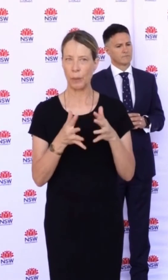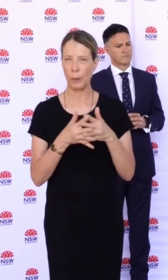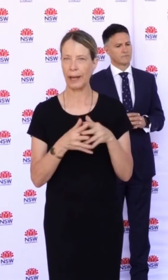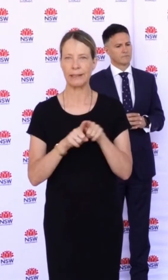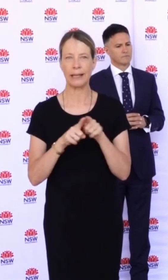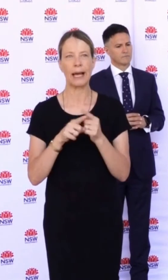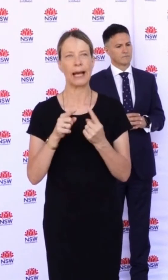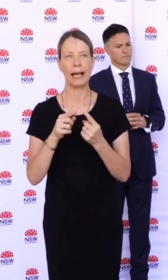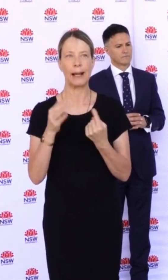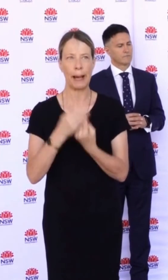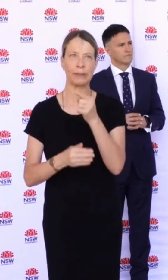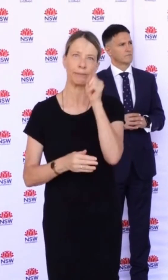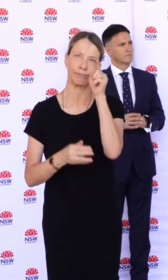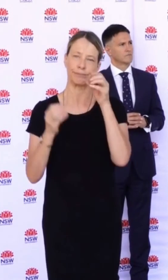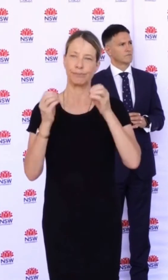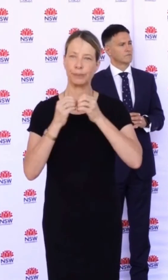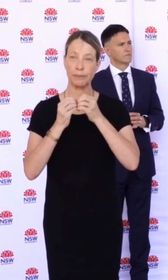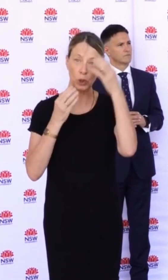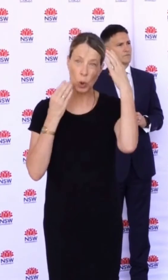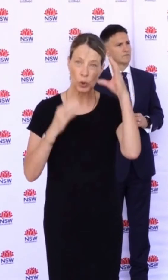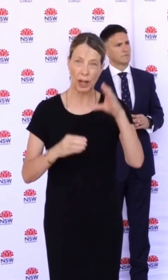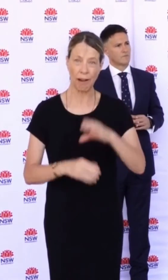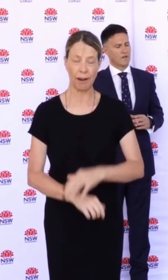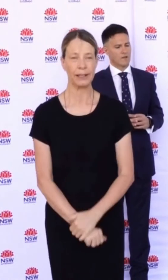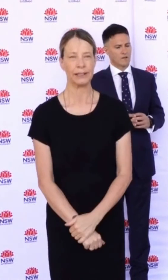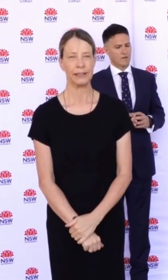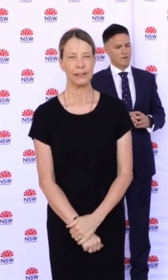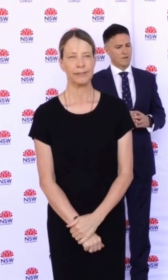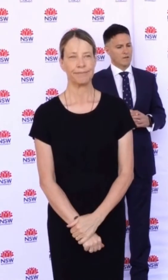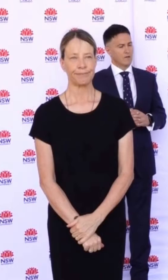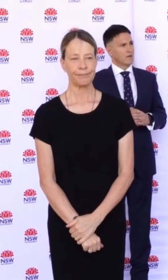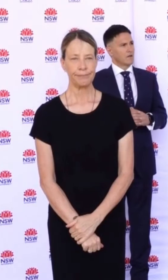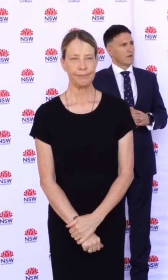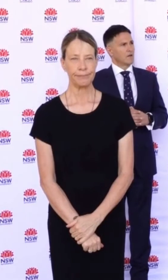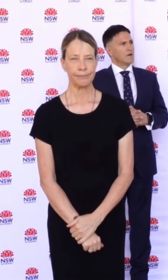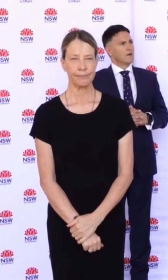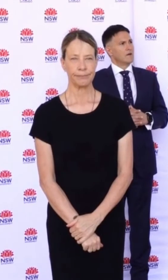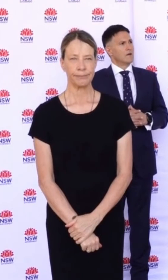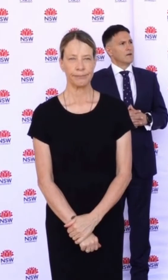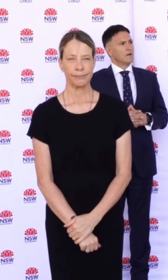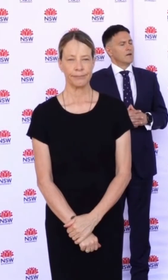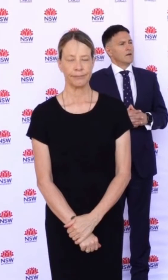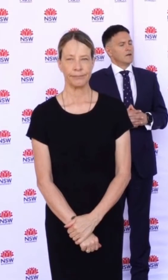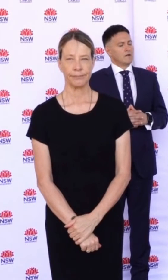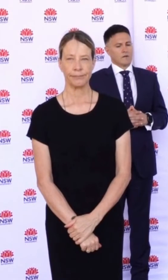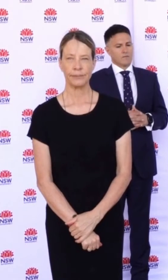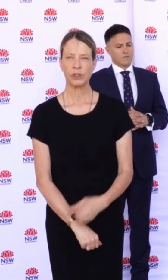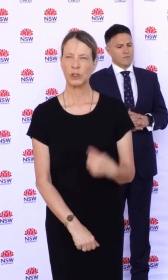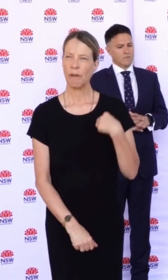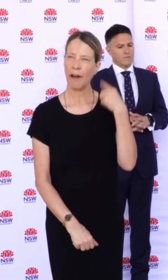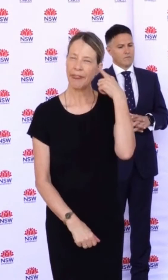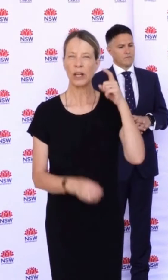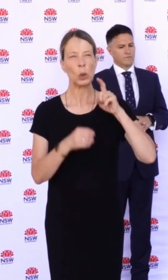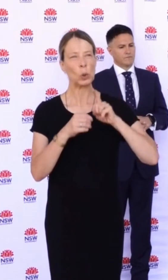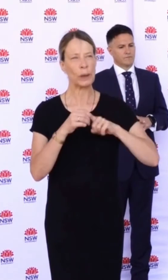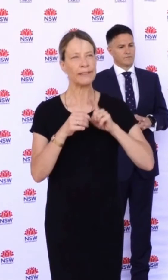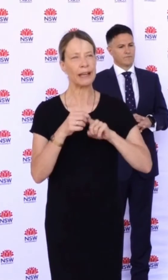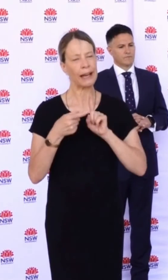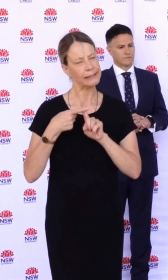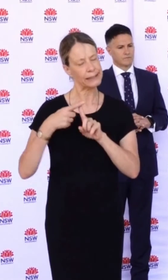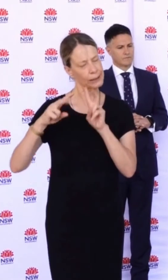devices. And, again, as the ultimate fallback, you've got pen and paper. Mr. Hazzard, just given that there are 14